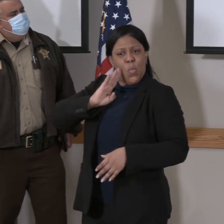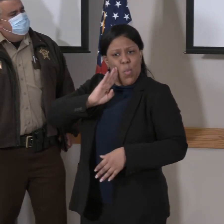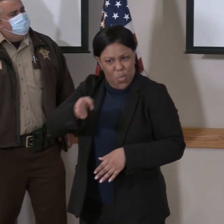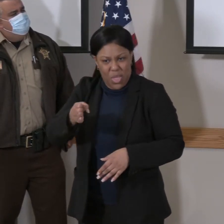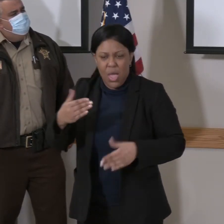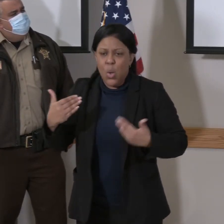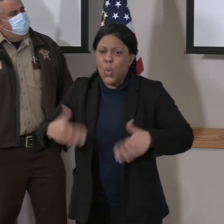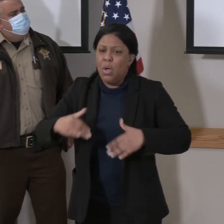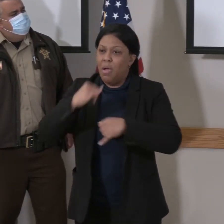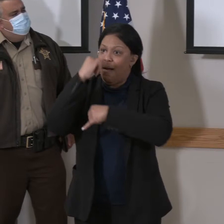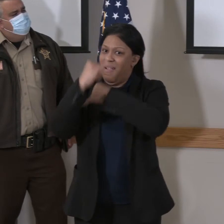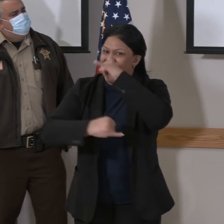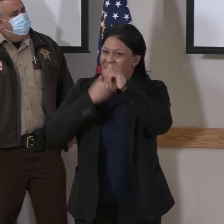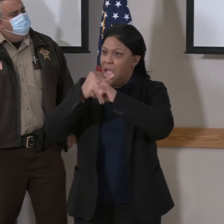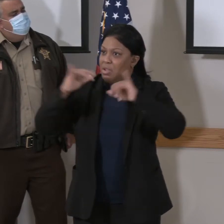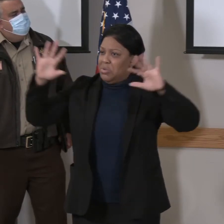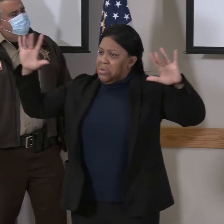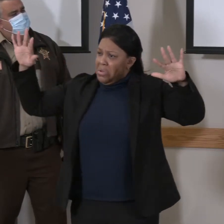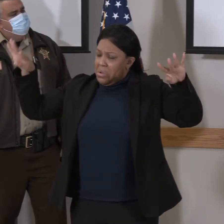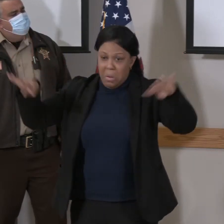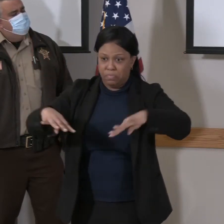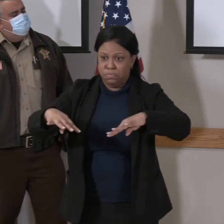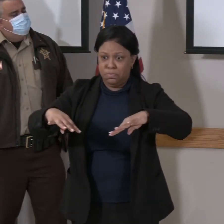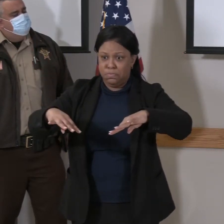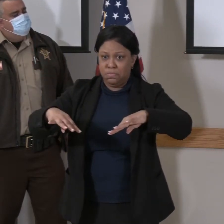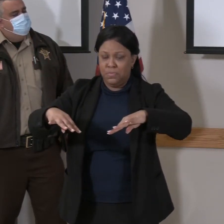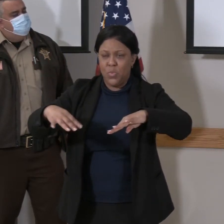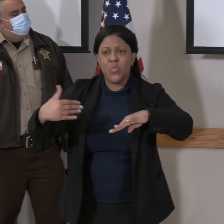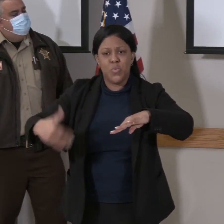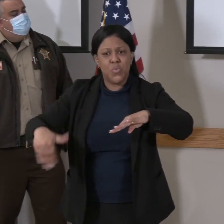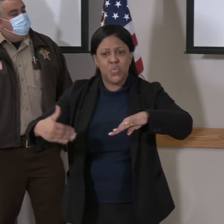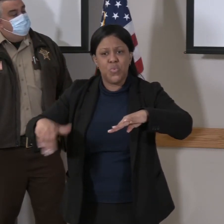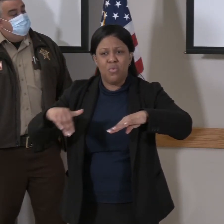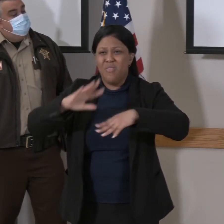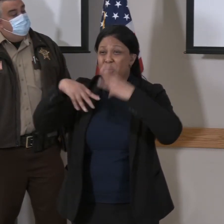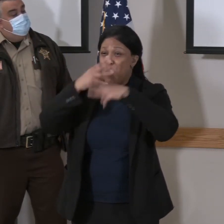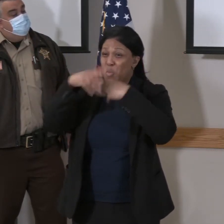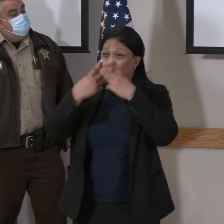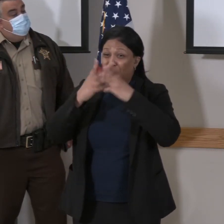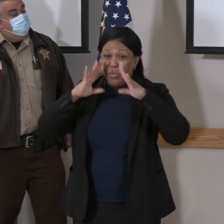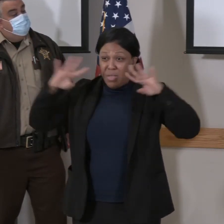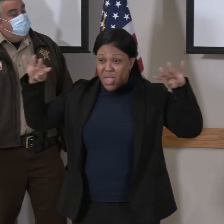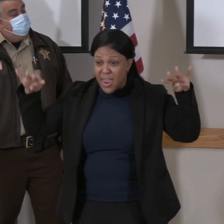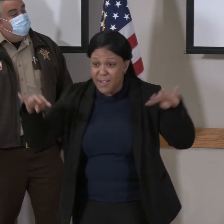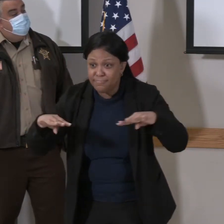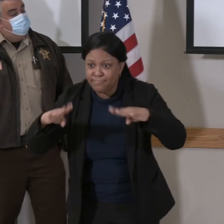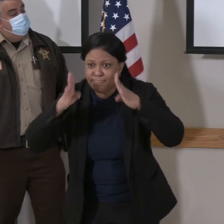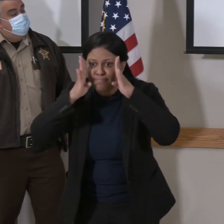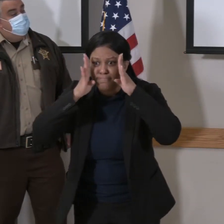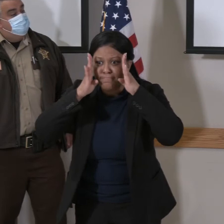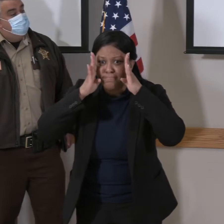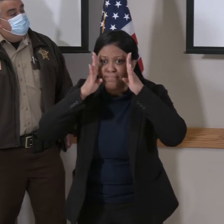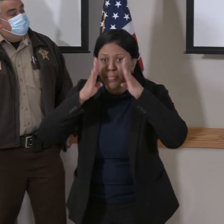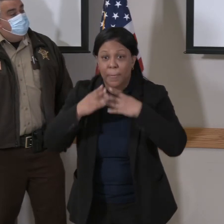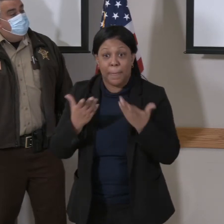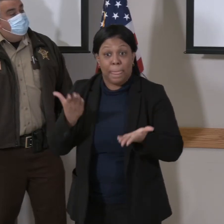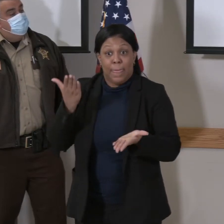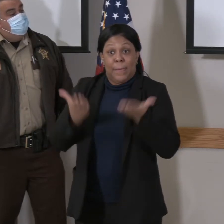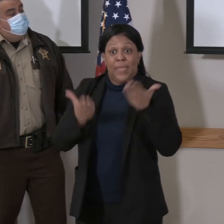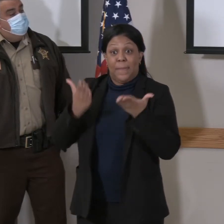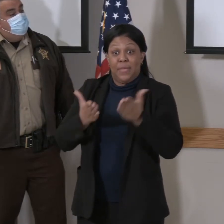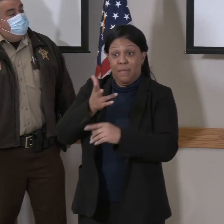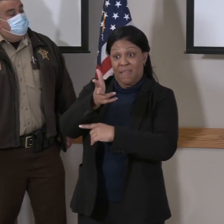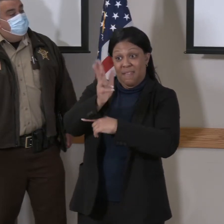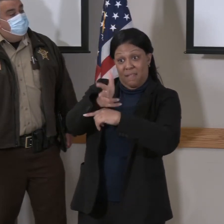trial. It will have media from literally all over the world, is what we've been told. With it being videoed live, being